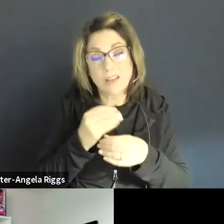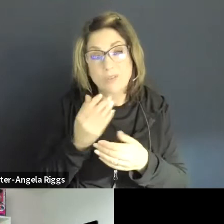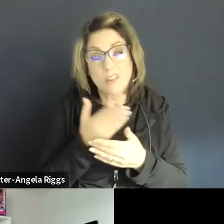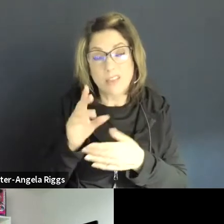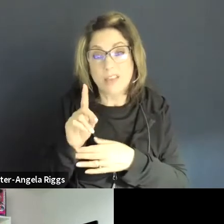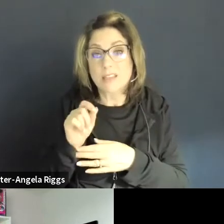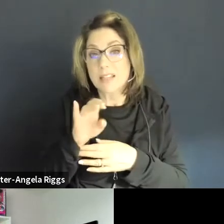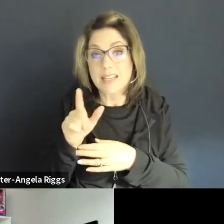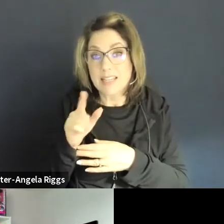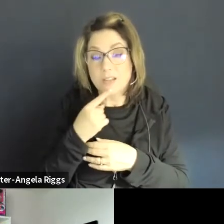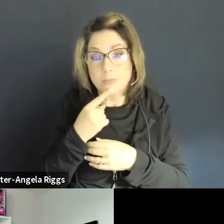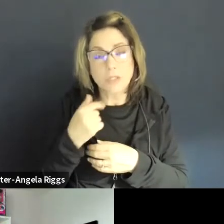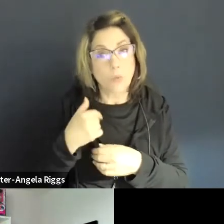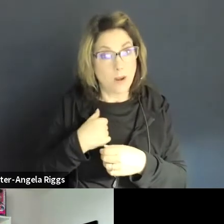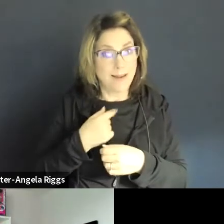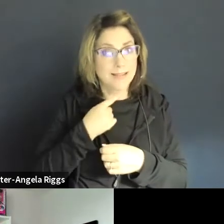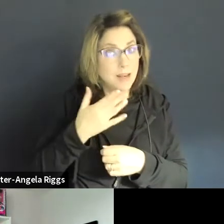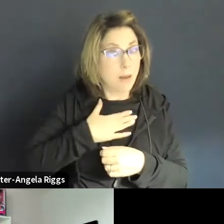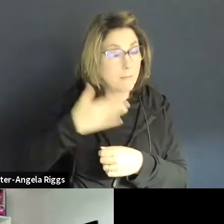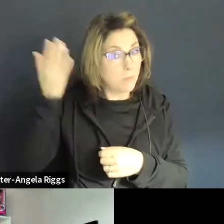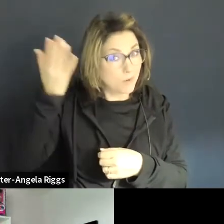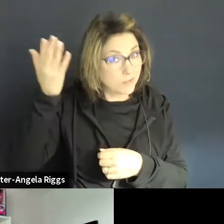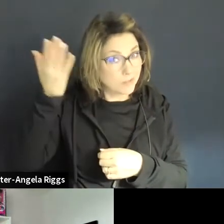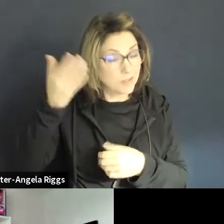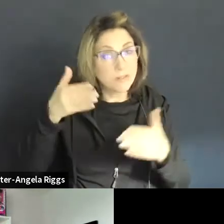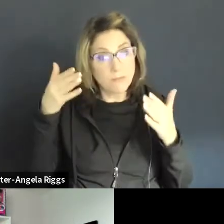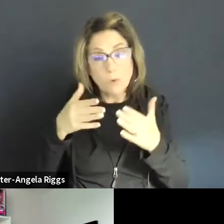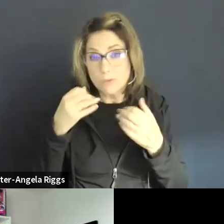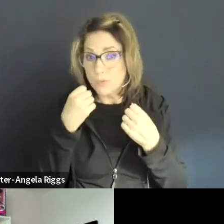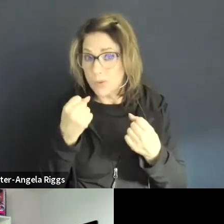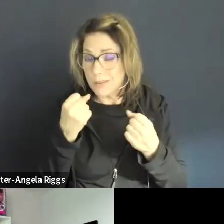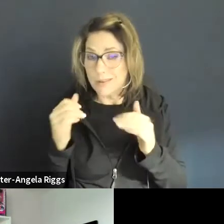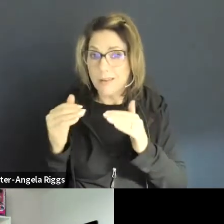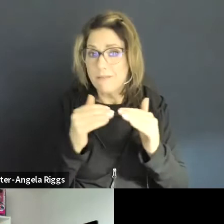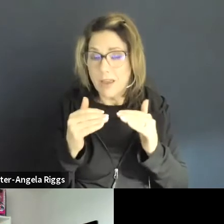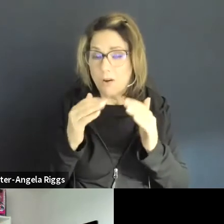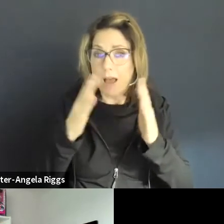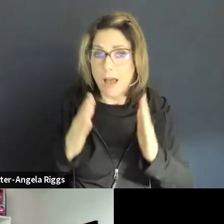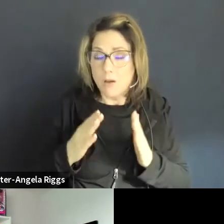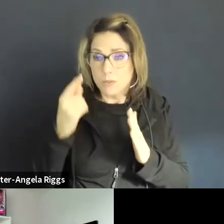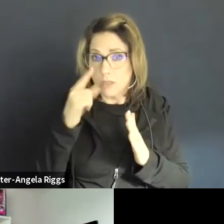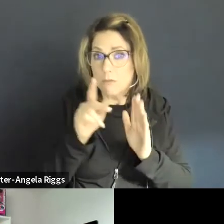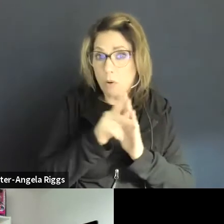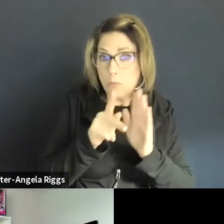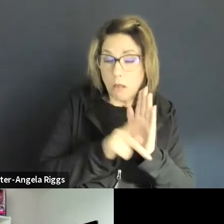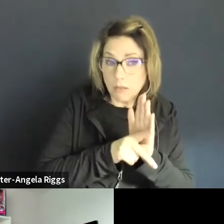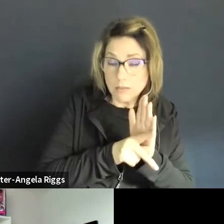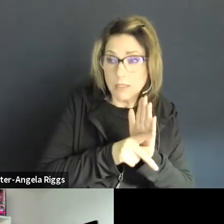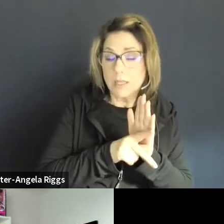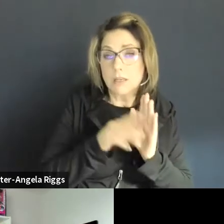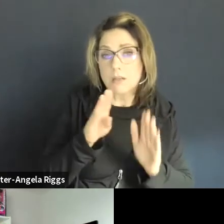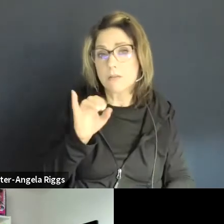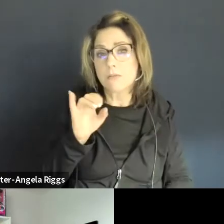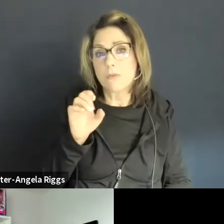I mentioned earlier in my presentation, there's a focus on strengthening fair housing for a policy for the Biden and